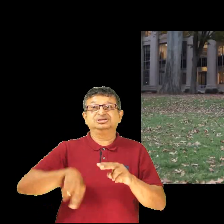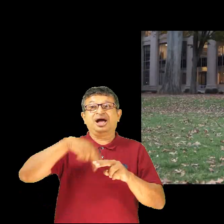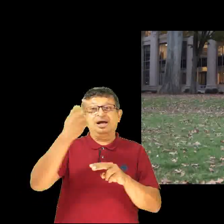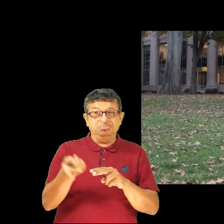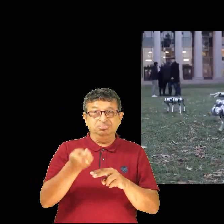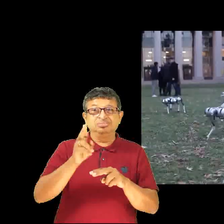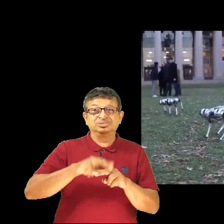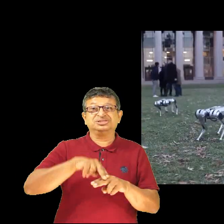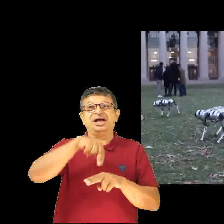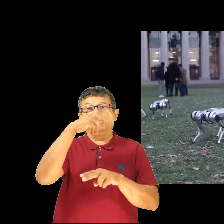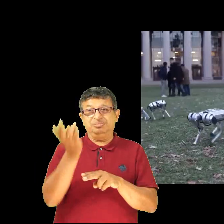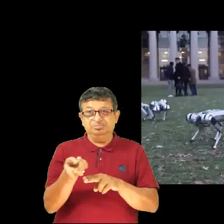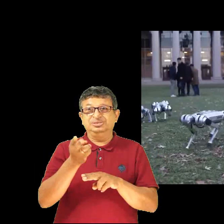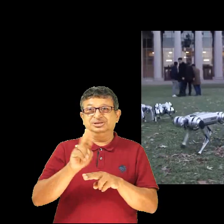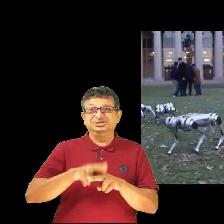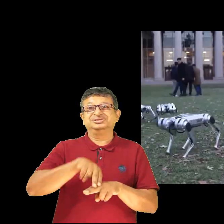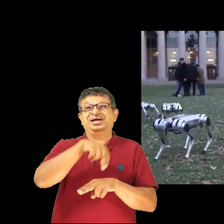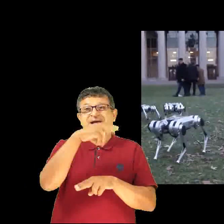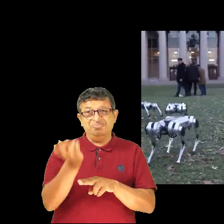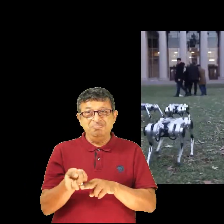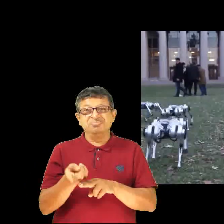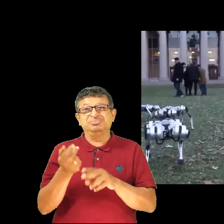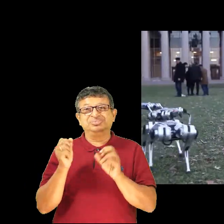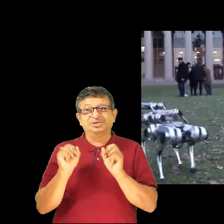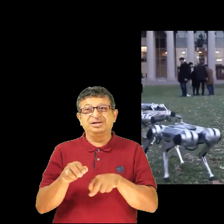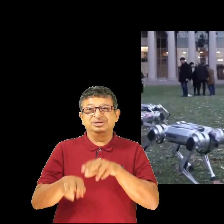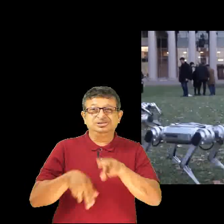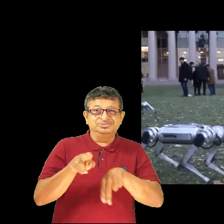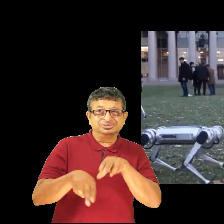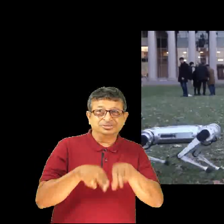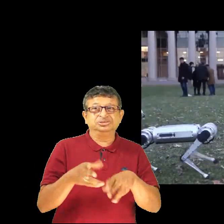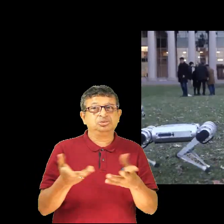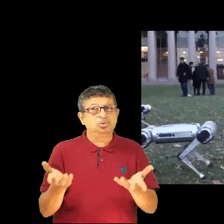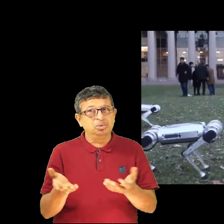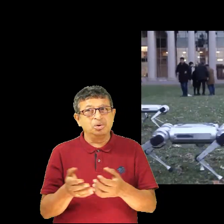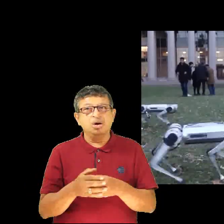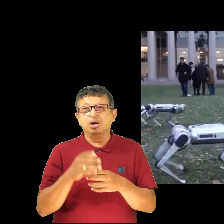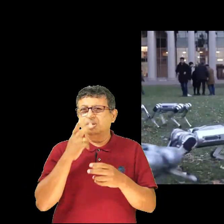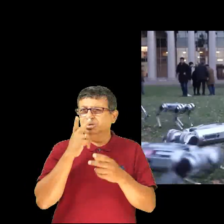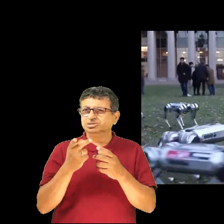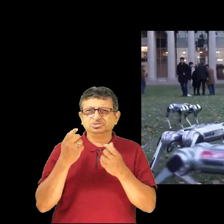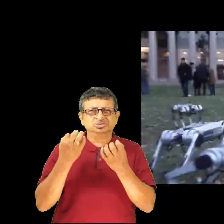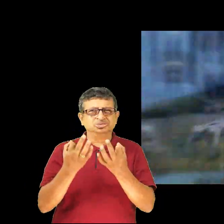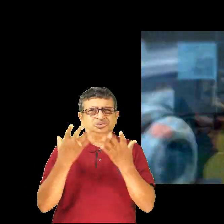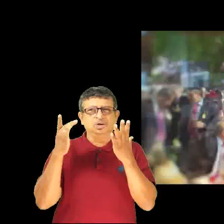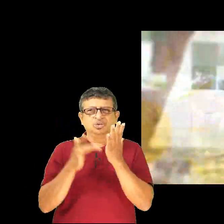obstacle. It seems like this is one not only a fast robot, but also a very smart one.